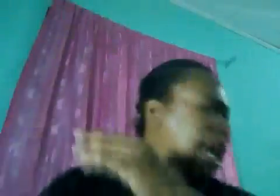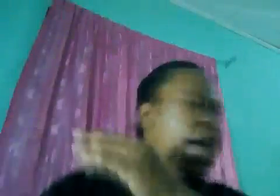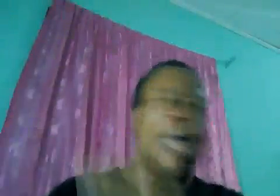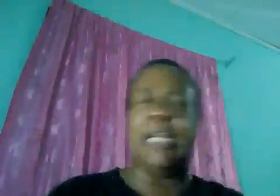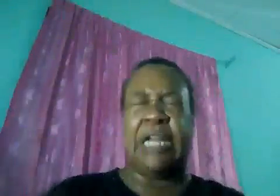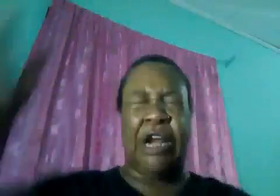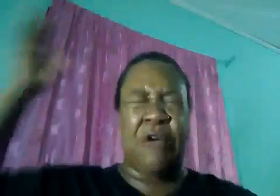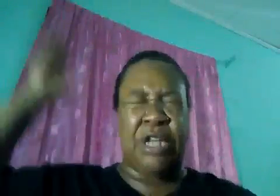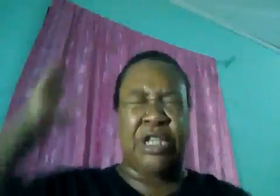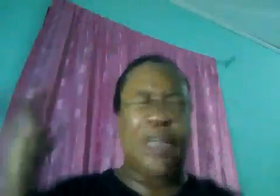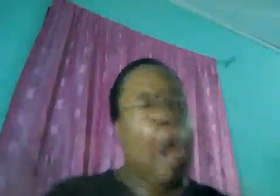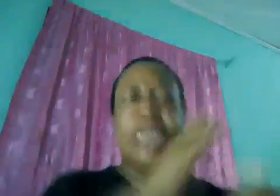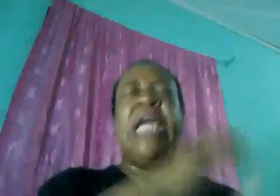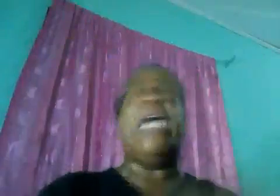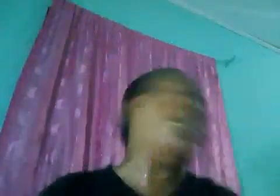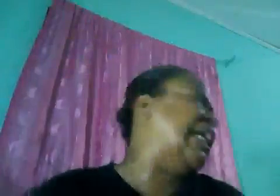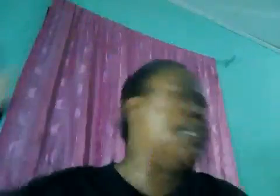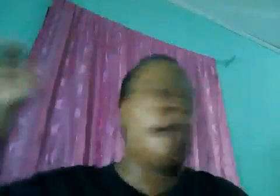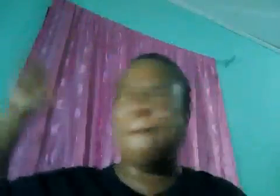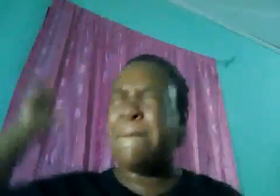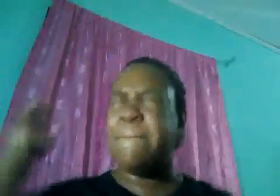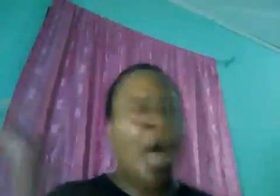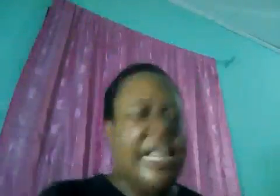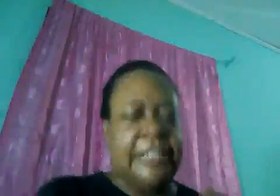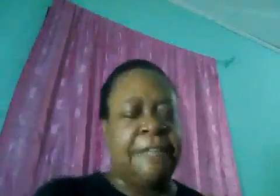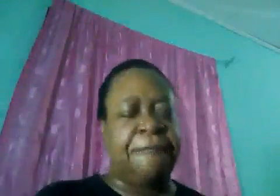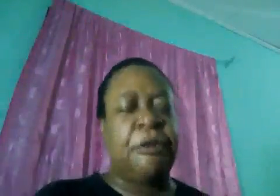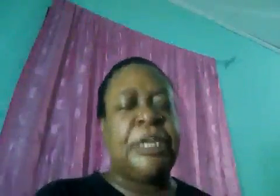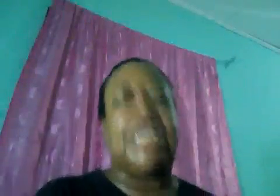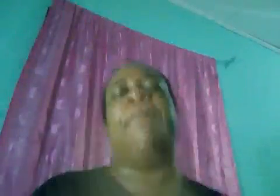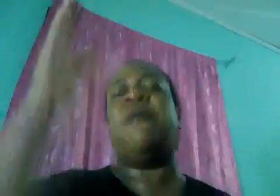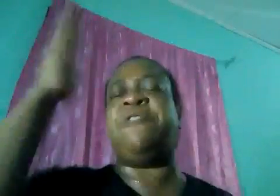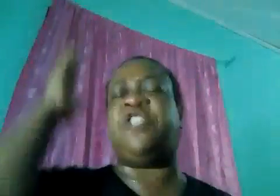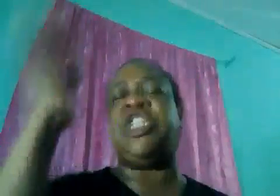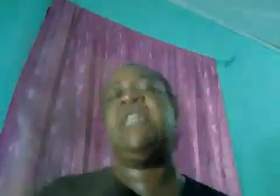declare it done in the mightiful name of Jesus Christ.